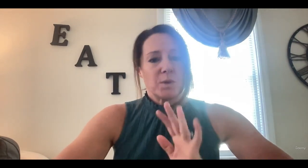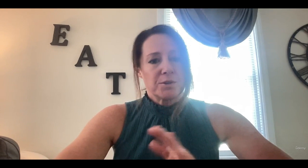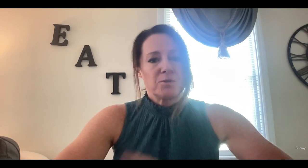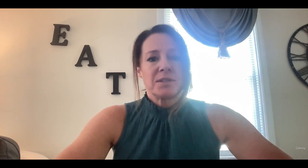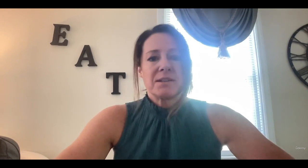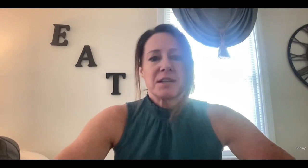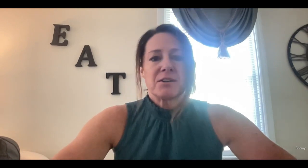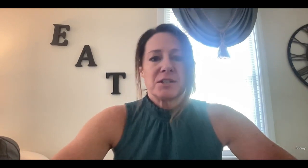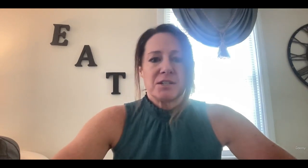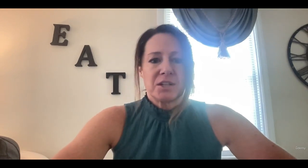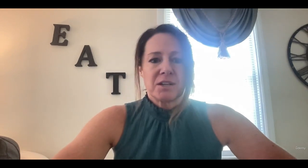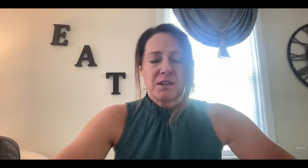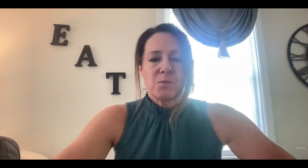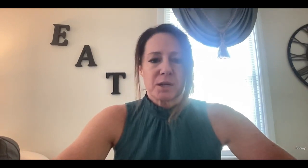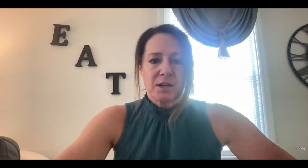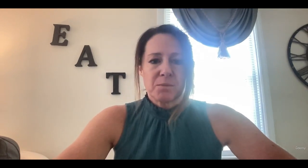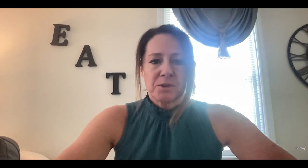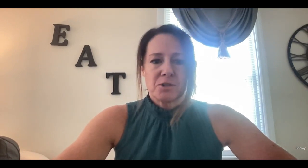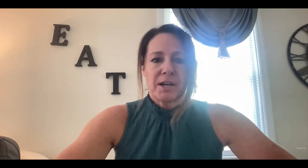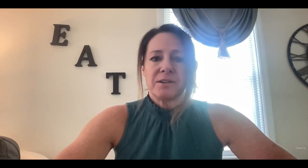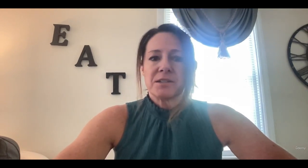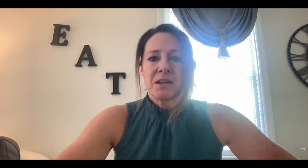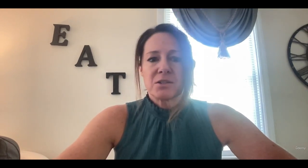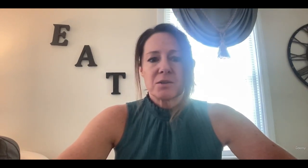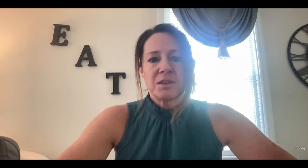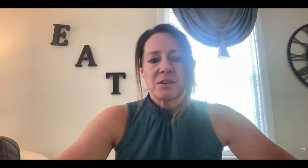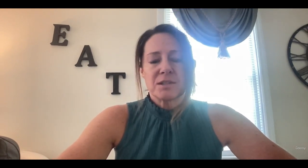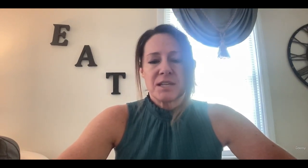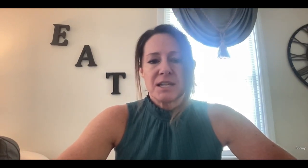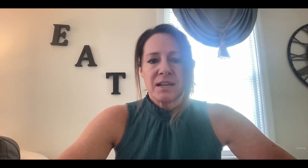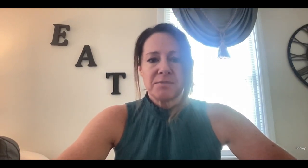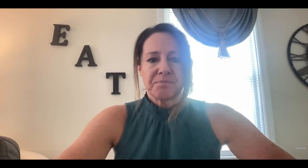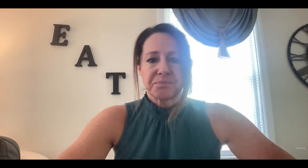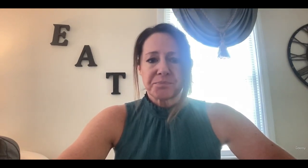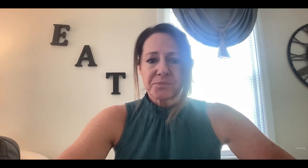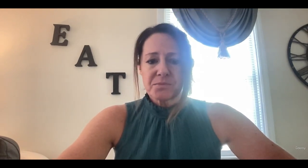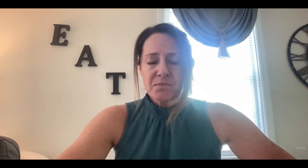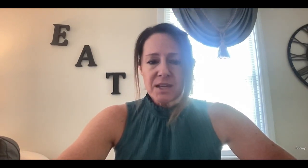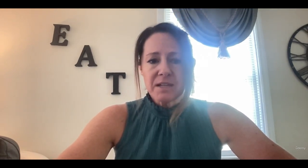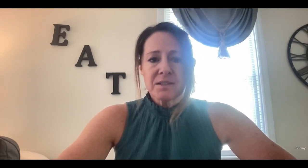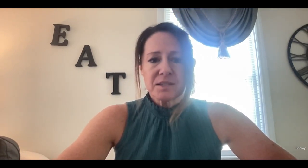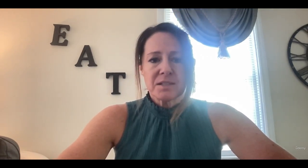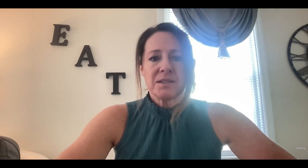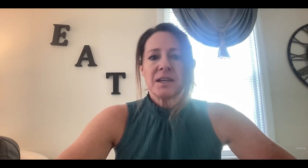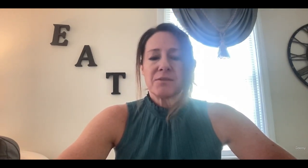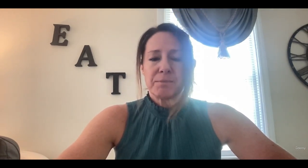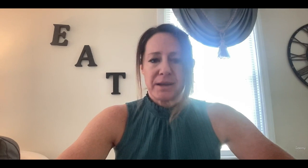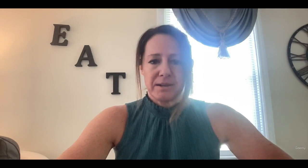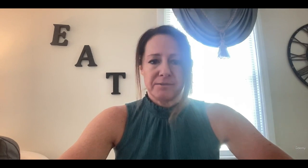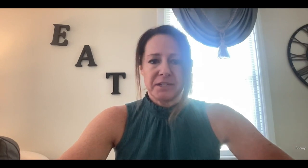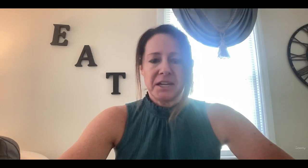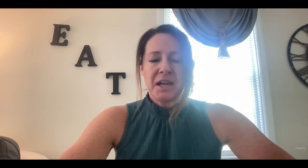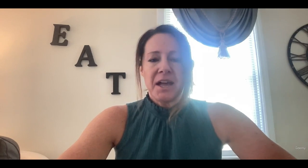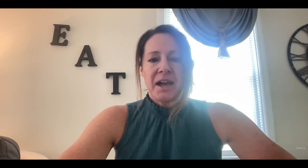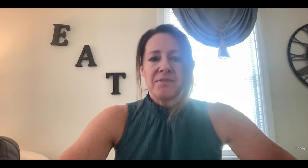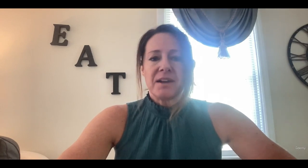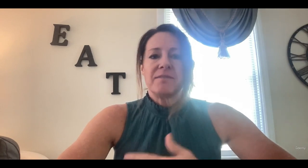two signs that you're teaching and working on with your child so that they're seeing it consistently and repetitively, and that